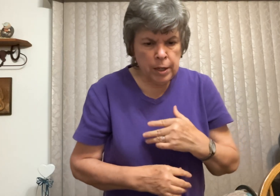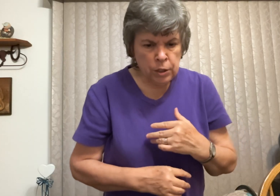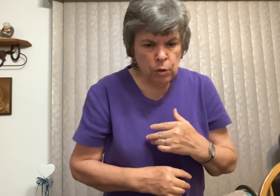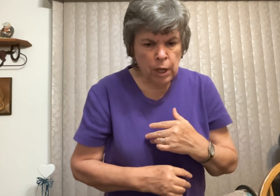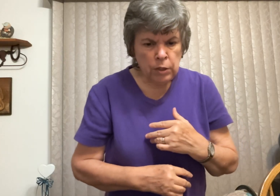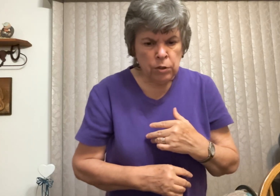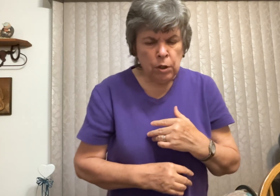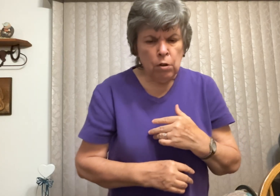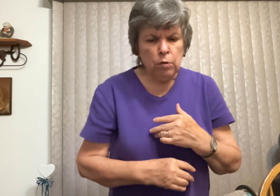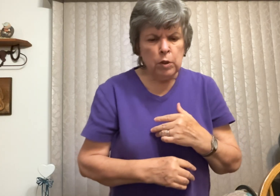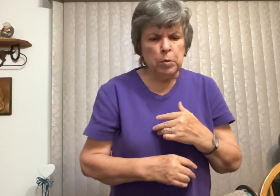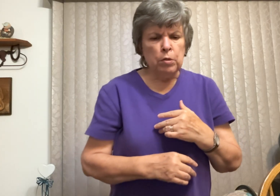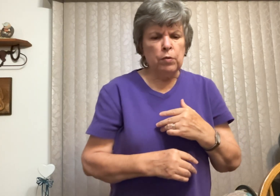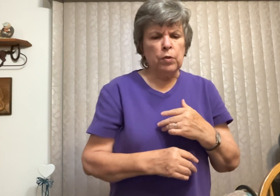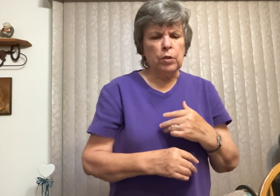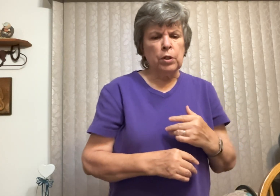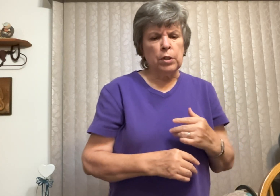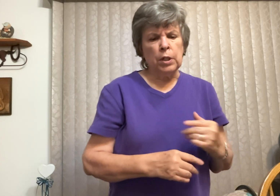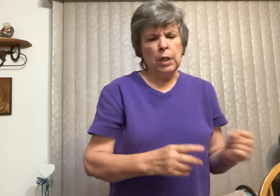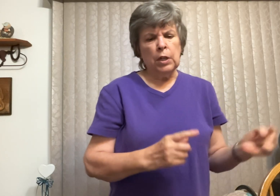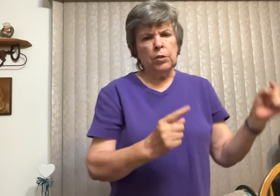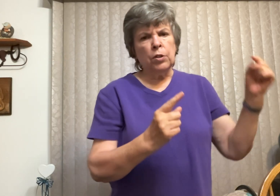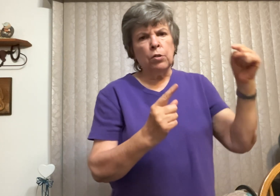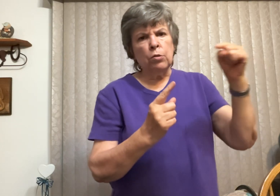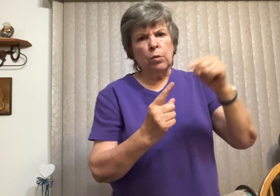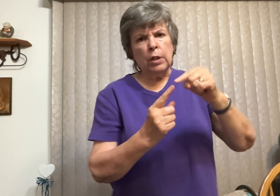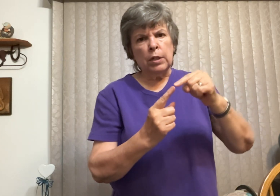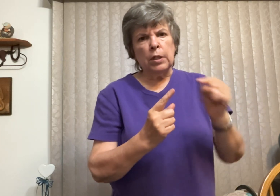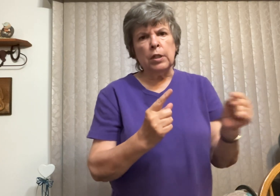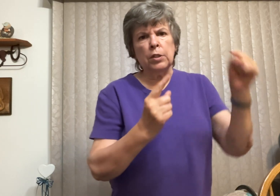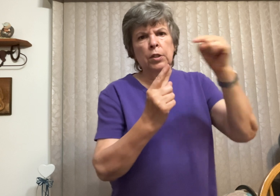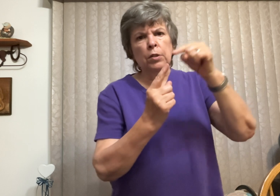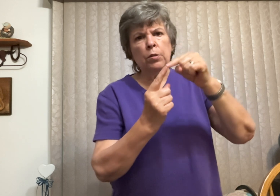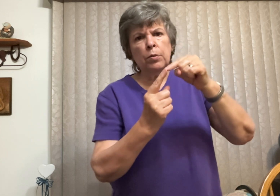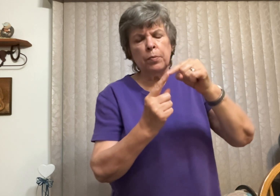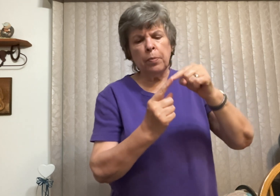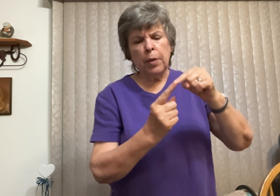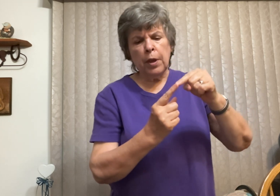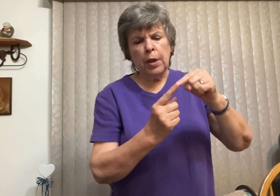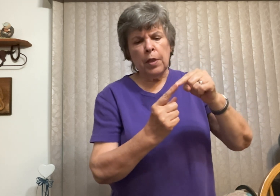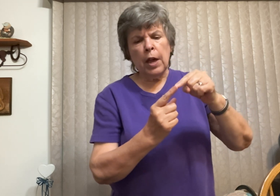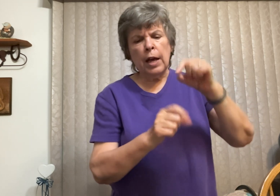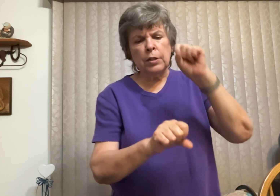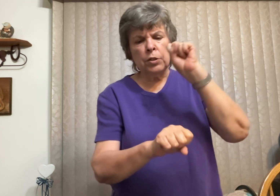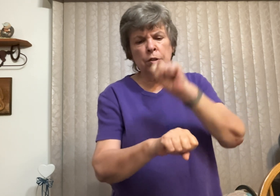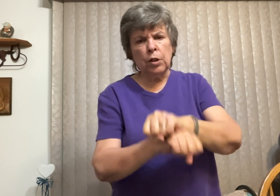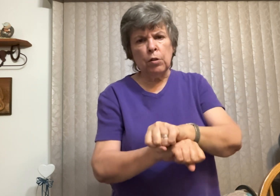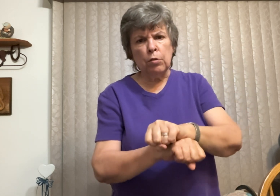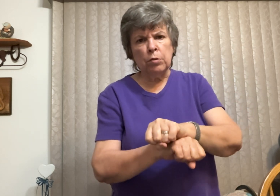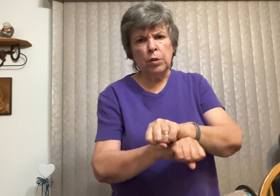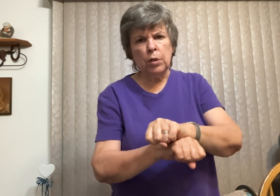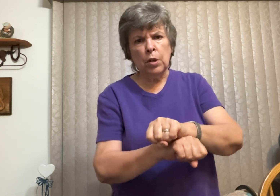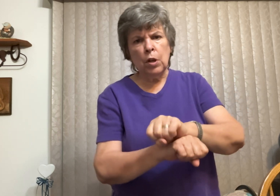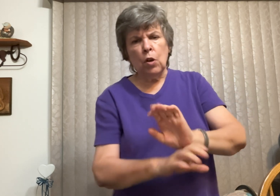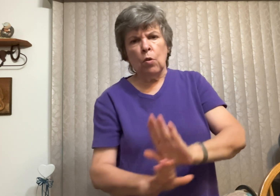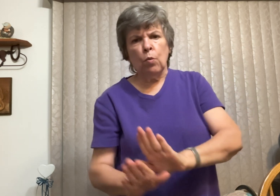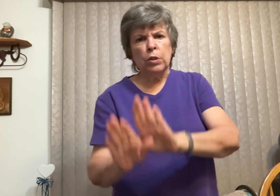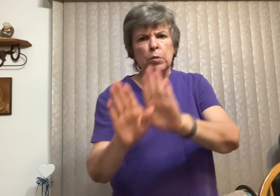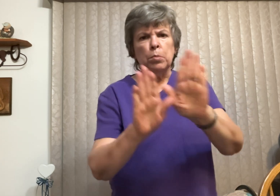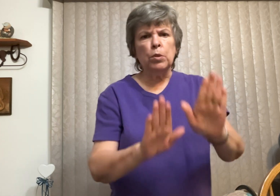till that stone was moved for good. So until that stone was